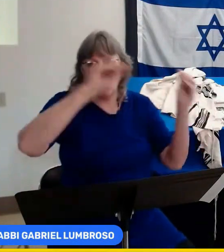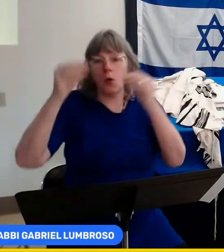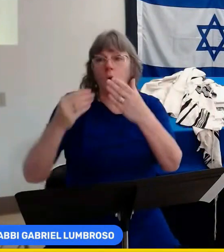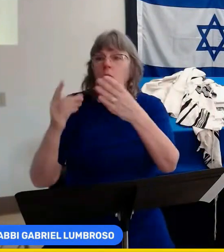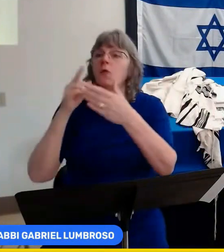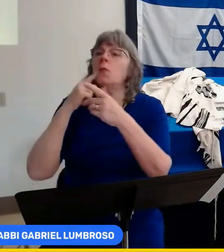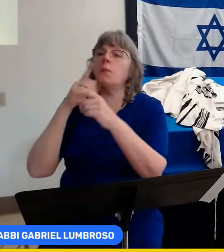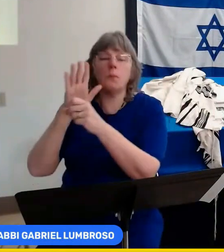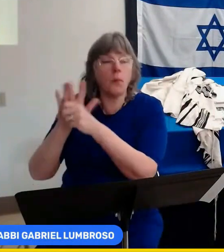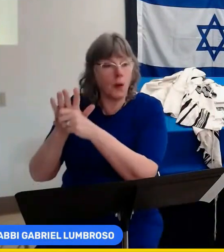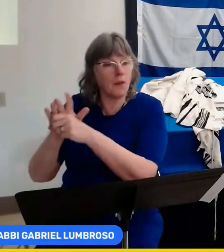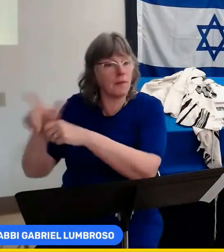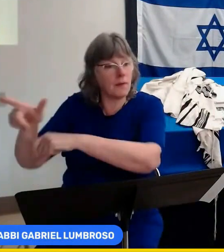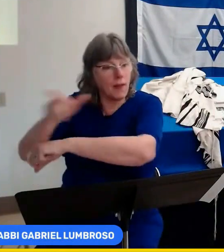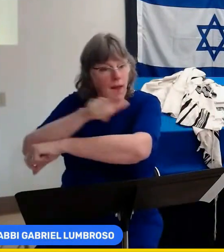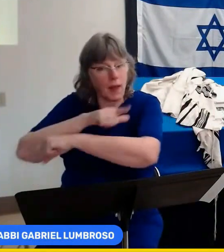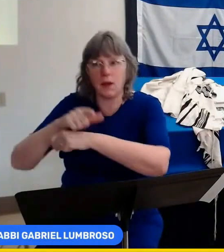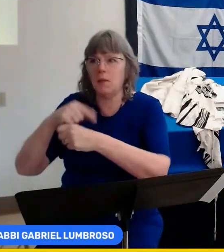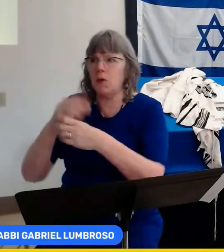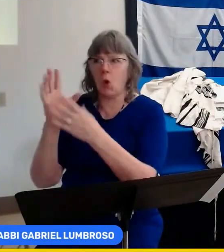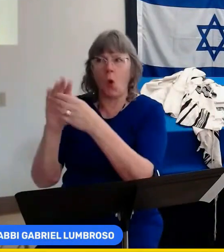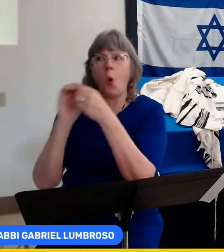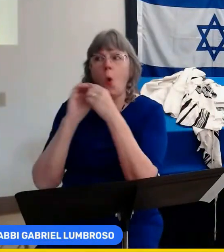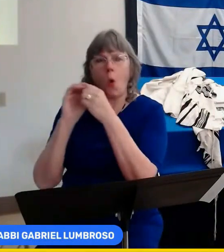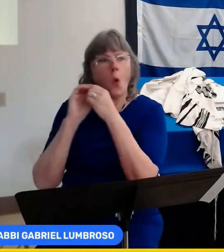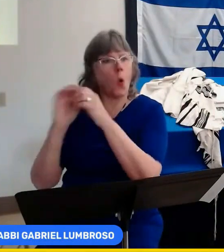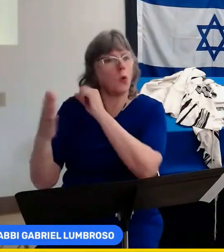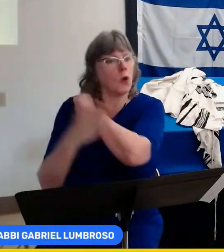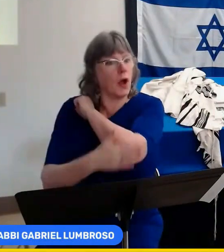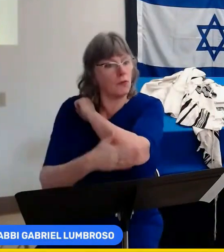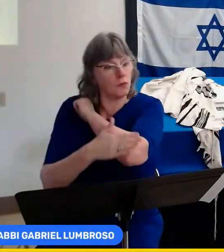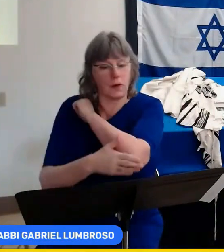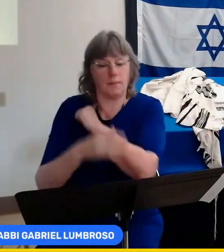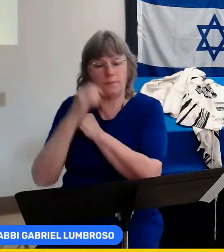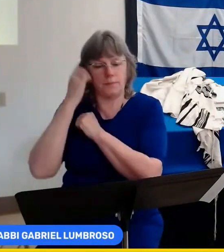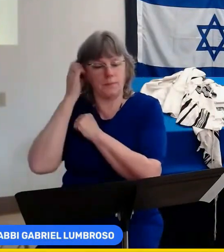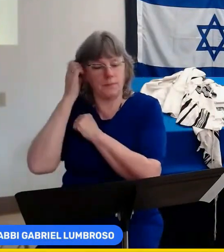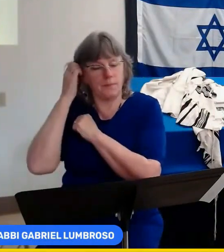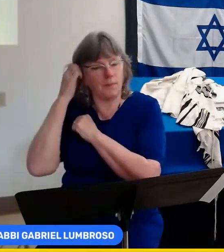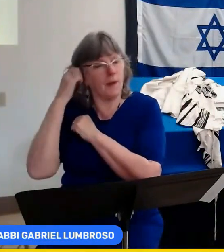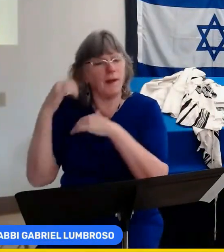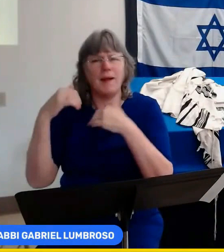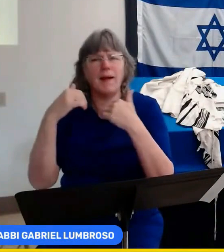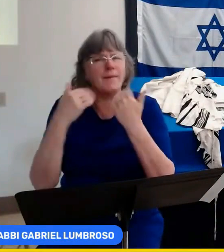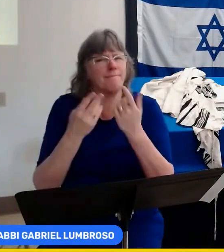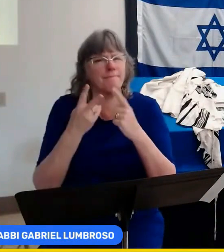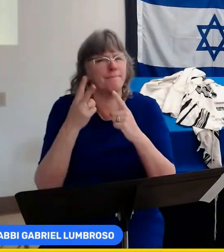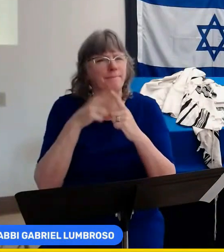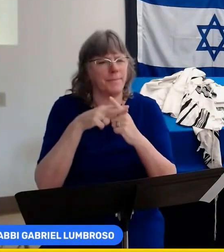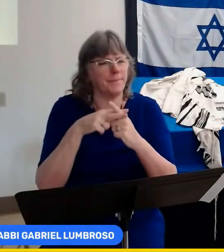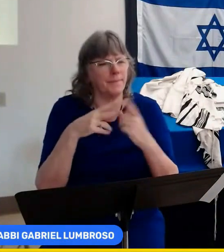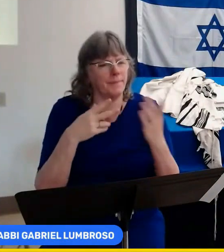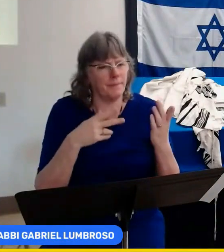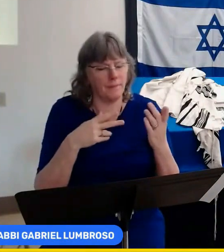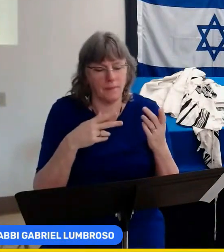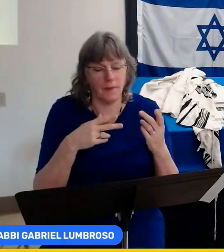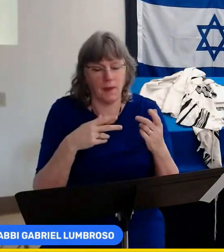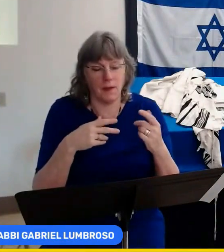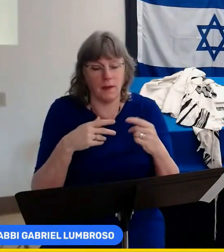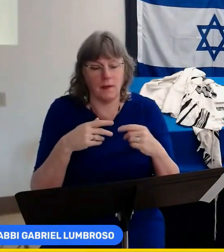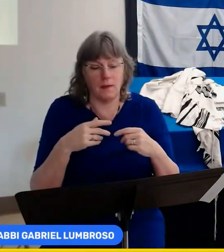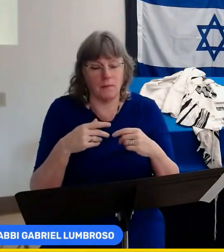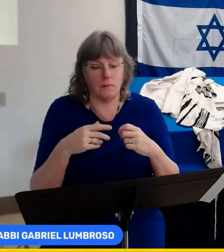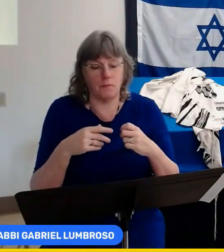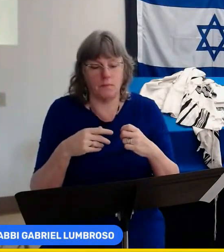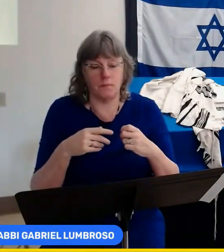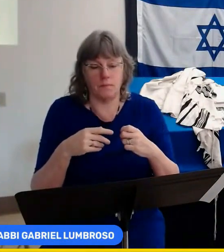That never happened to these people before. The question is, how does this apply to us today? Okay. That never happened to these